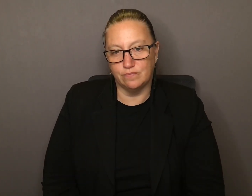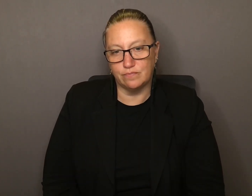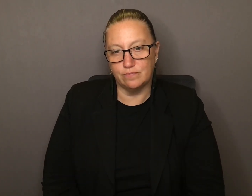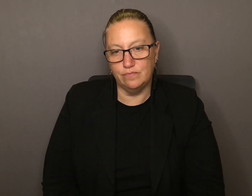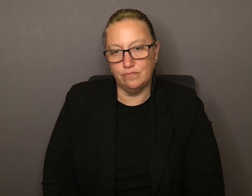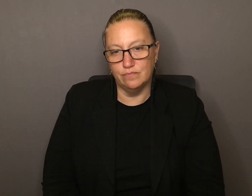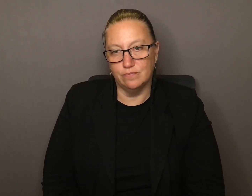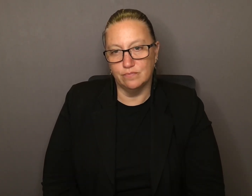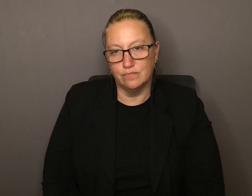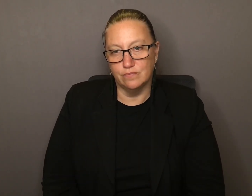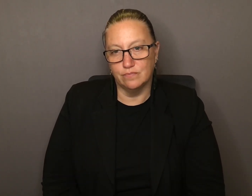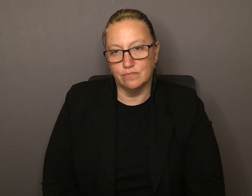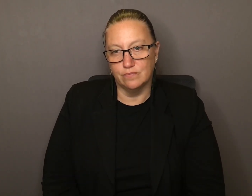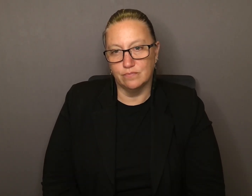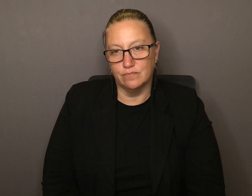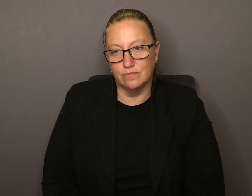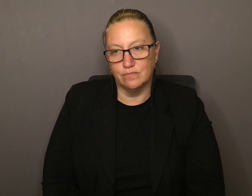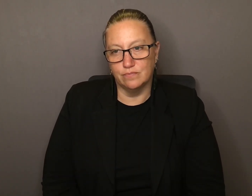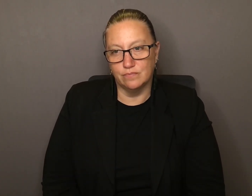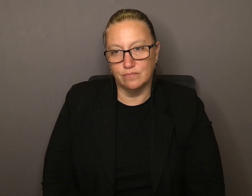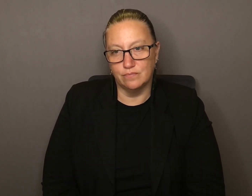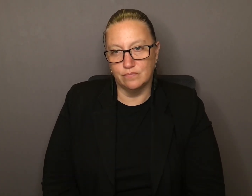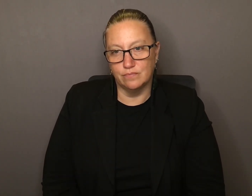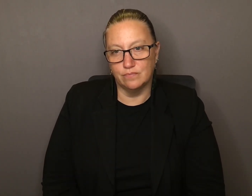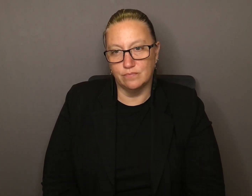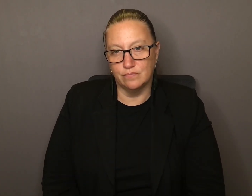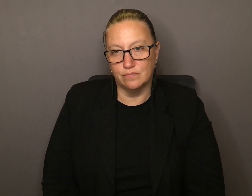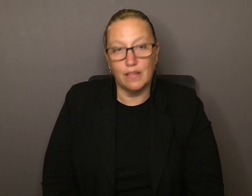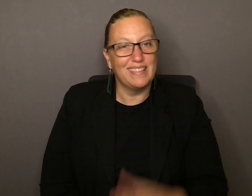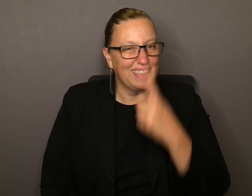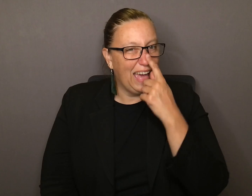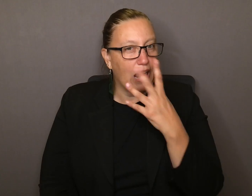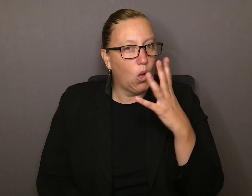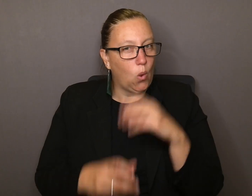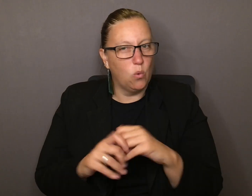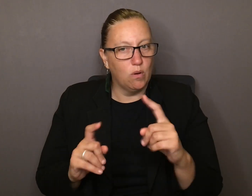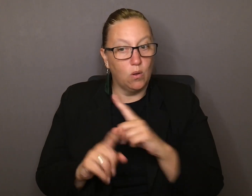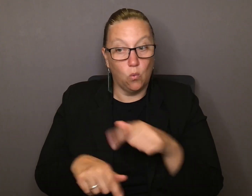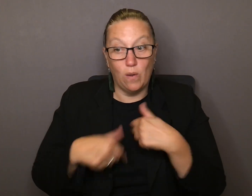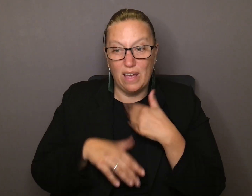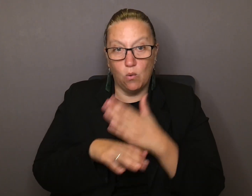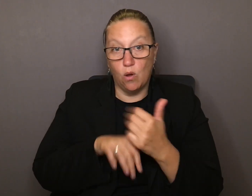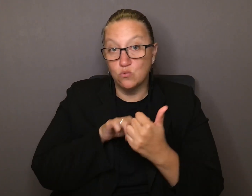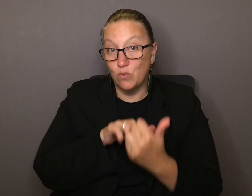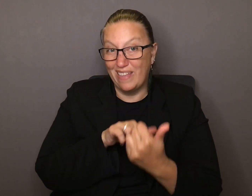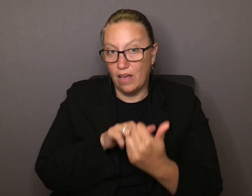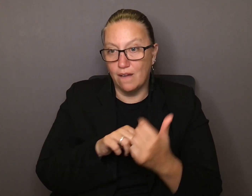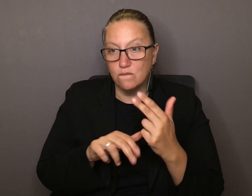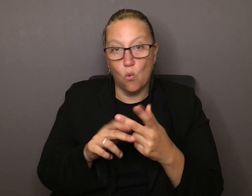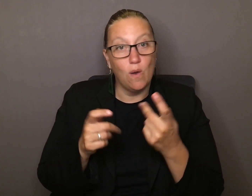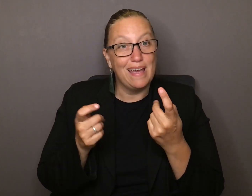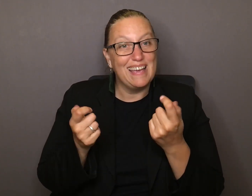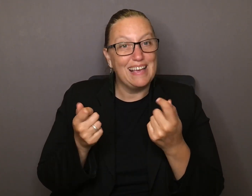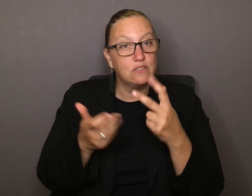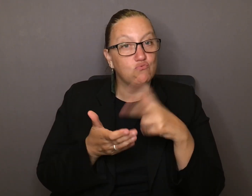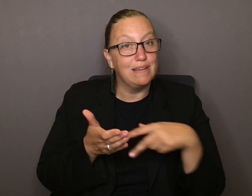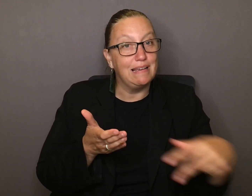include working together on easy read recruitment manuals and